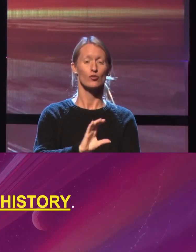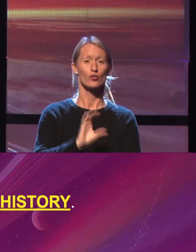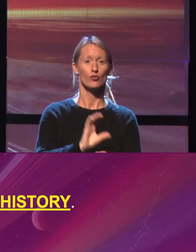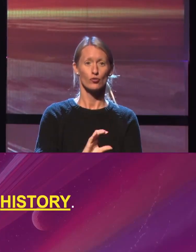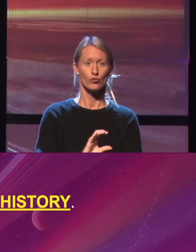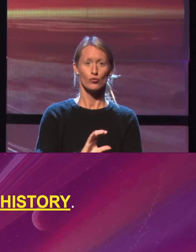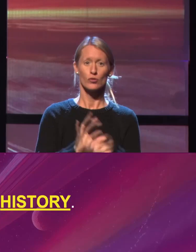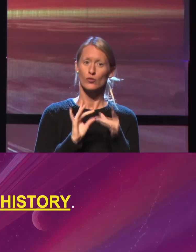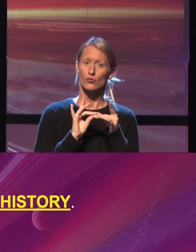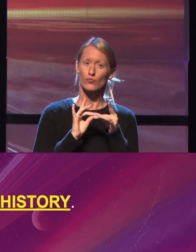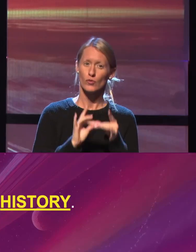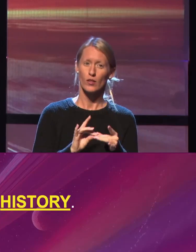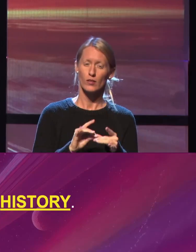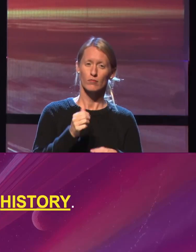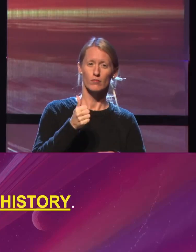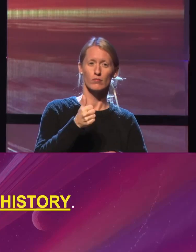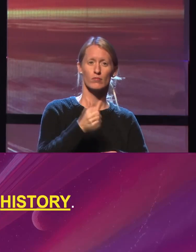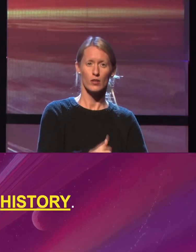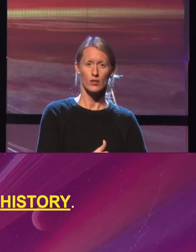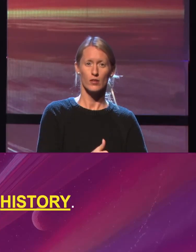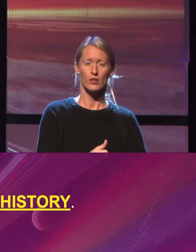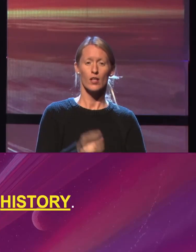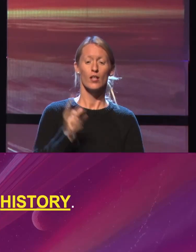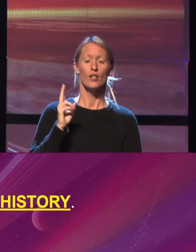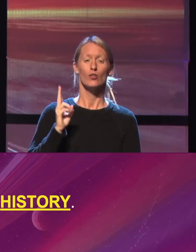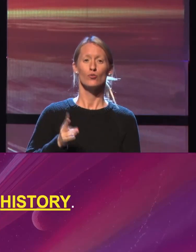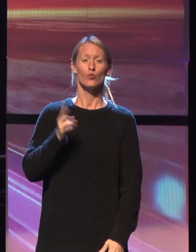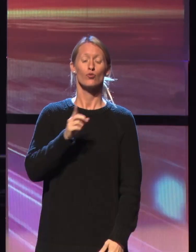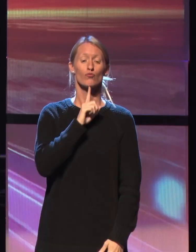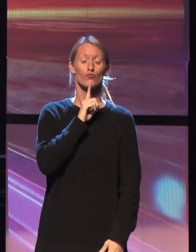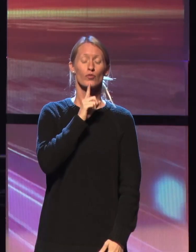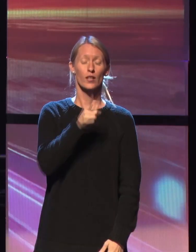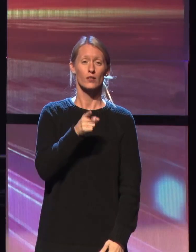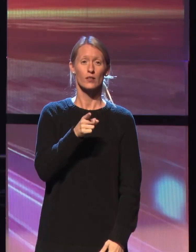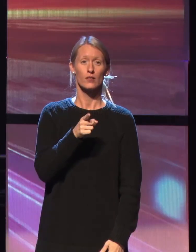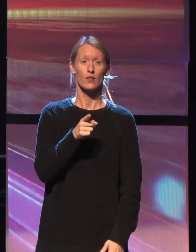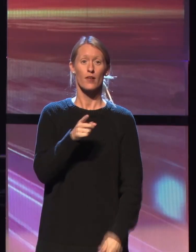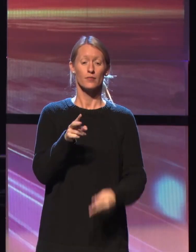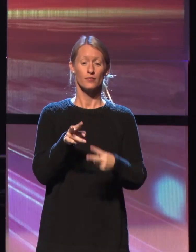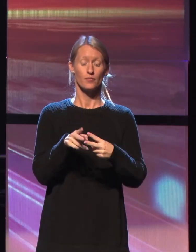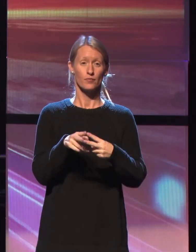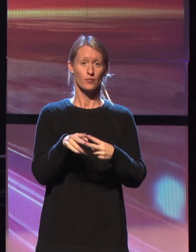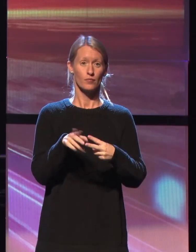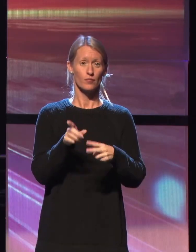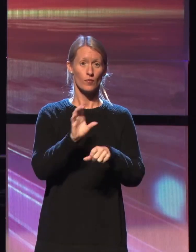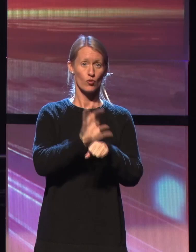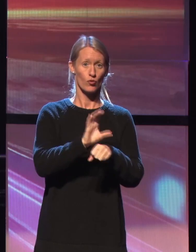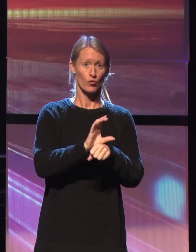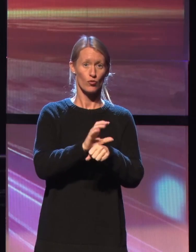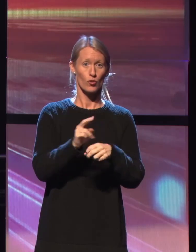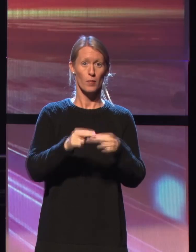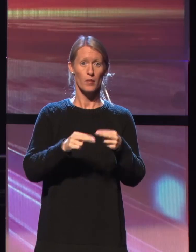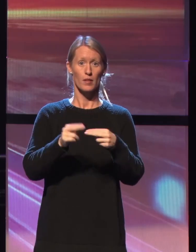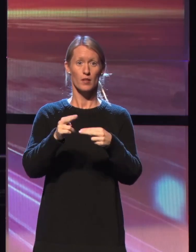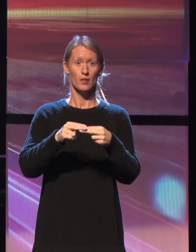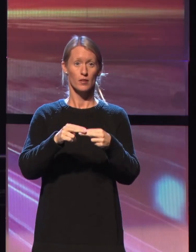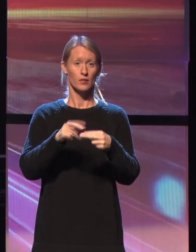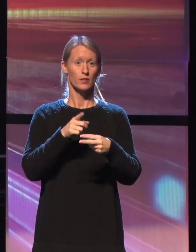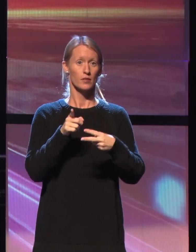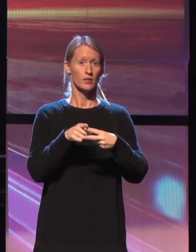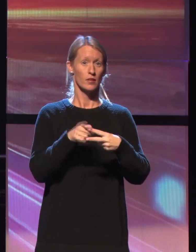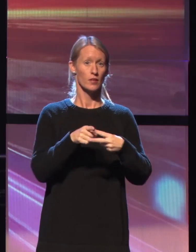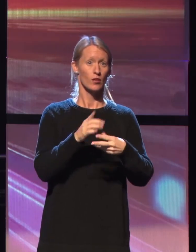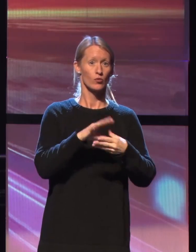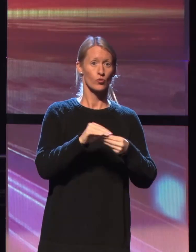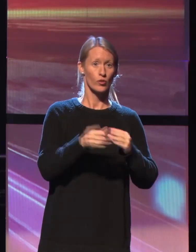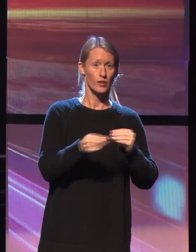a historical reality, right? So this church was built on two things, the story of ancient Israel and the story